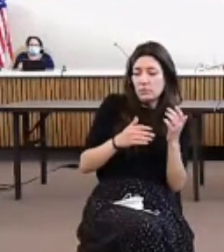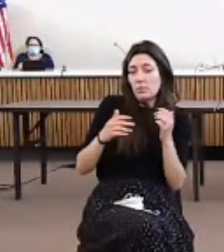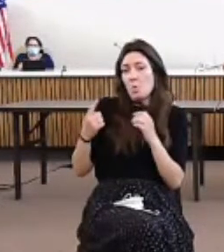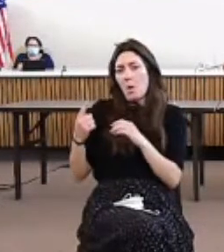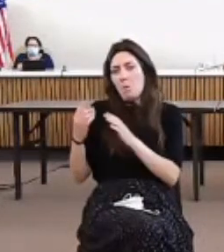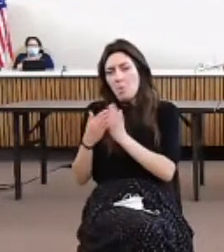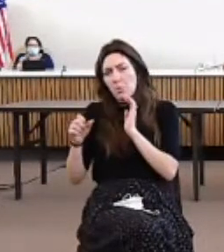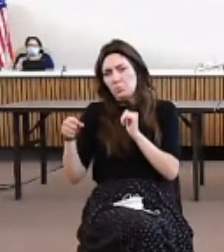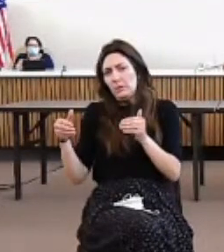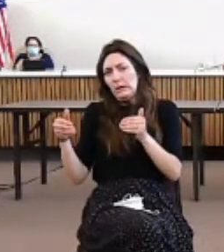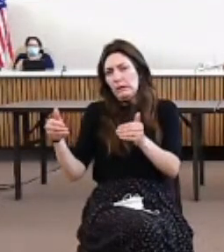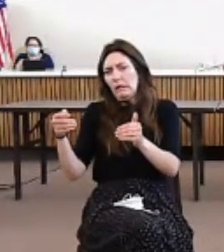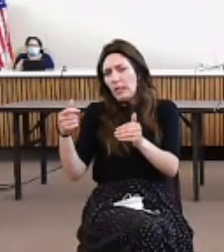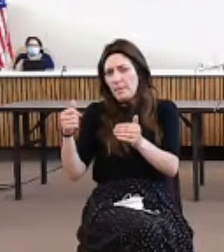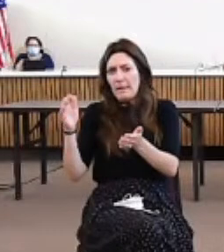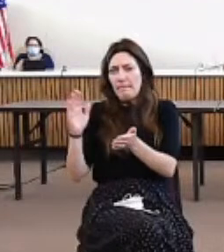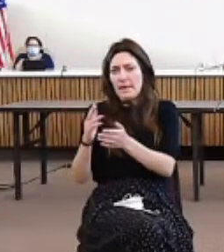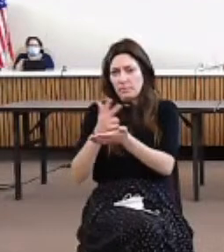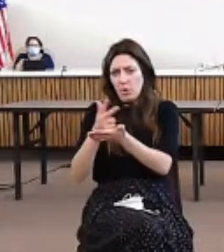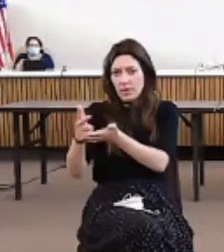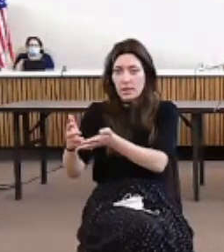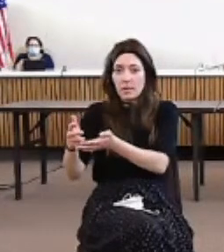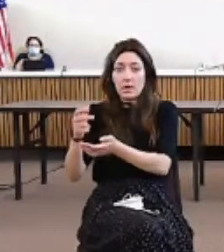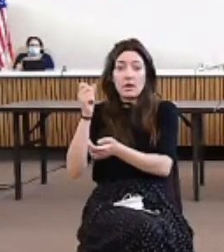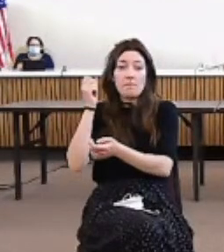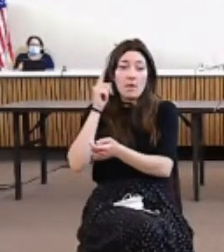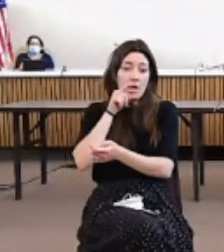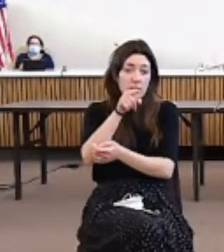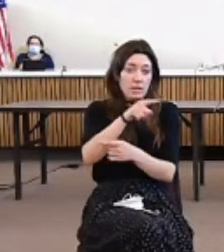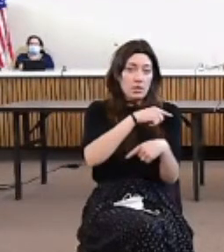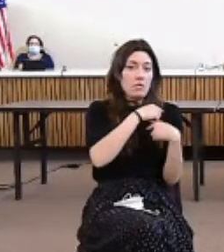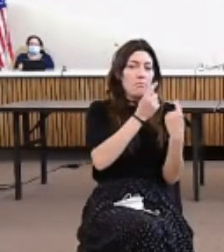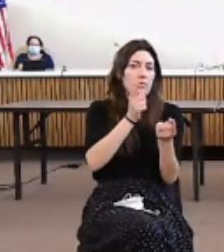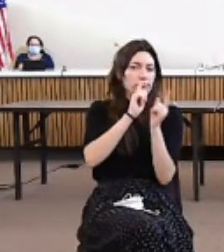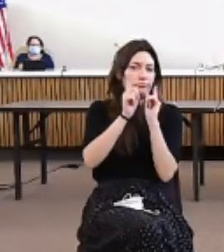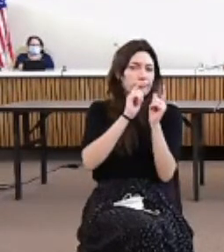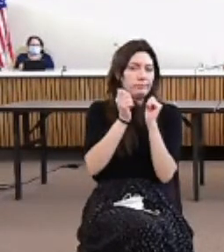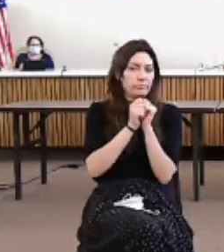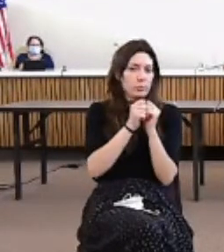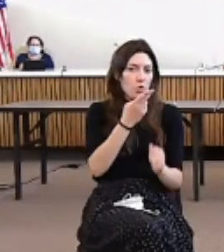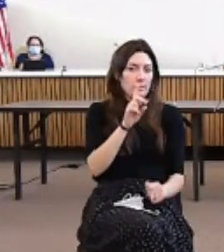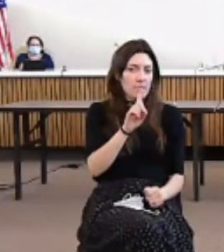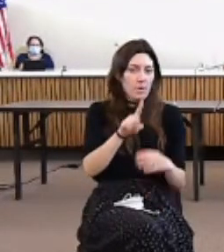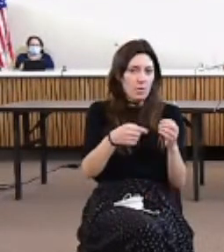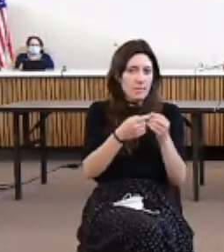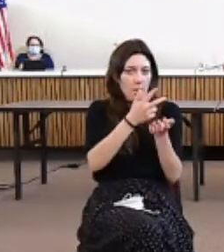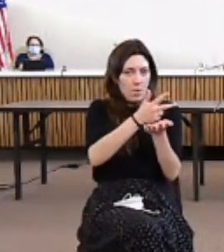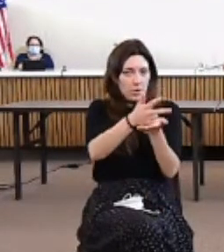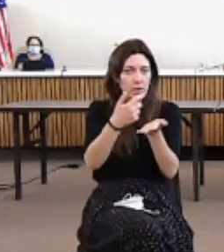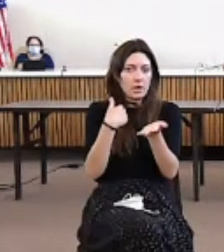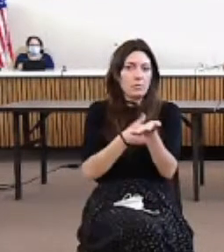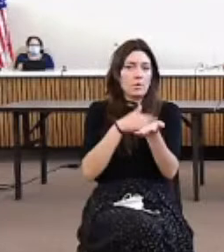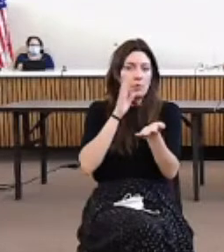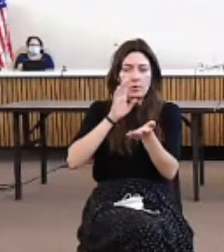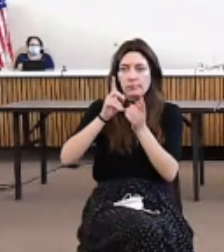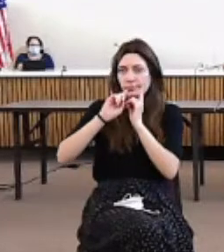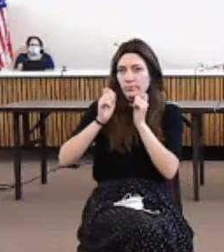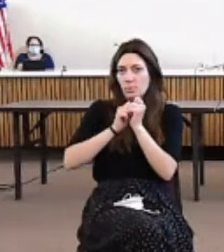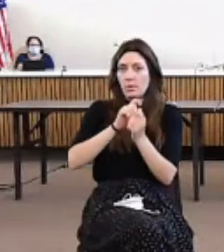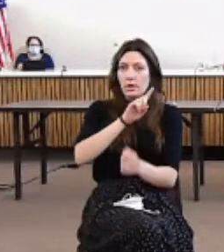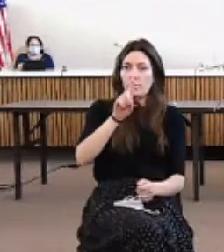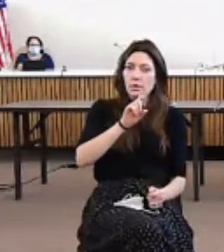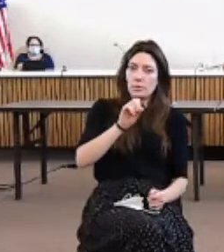And Benderson has been working with Home Depot on the parking, and we will be in front of the zoning board and the planning